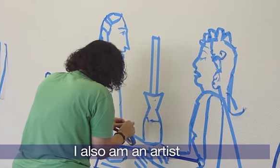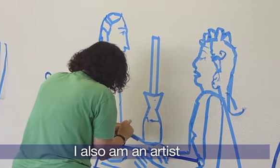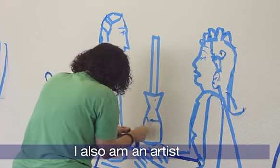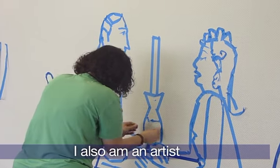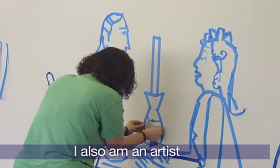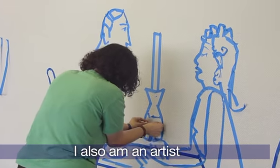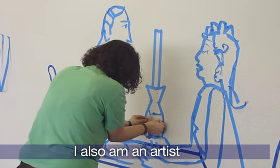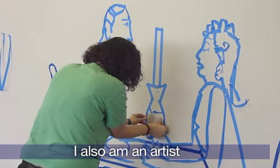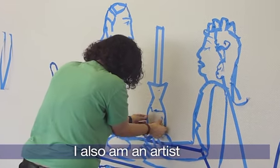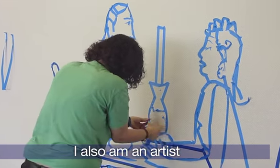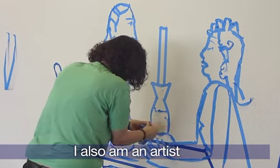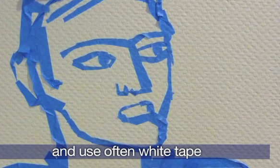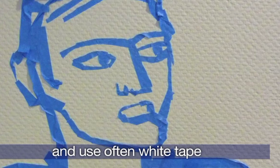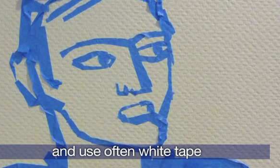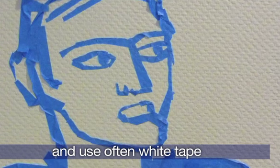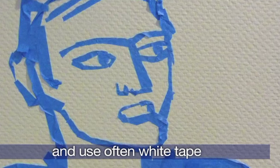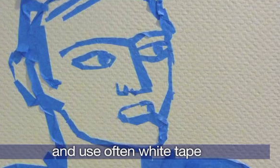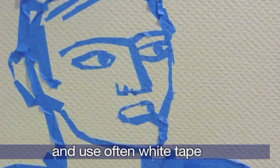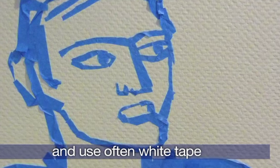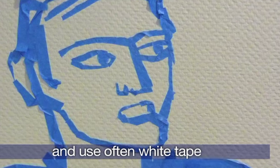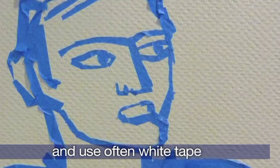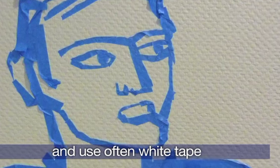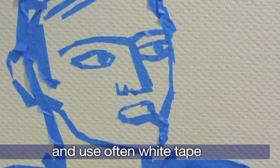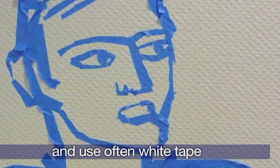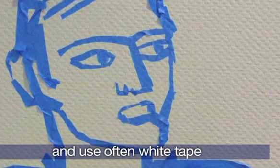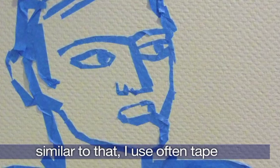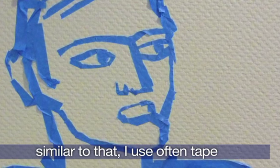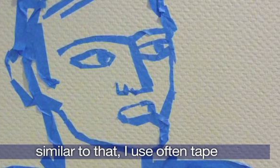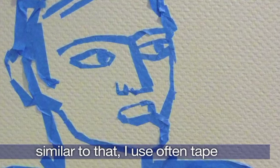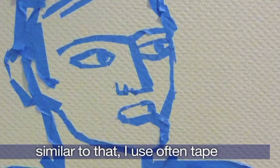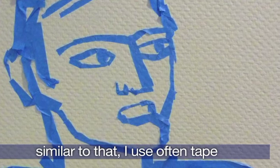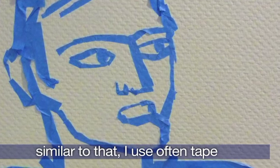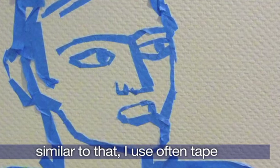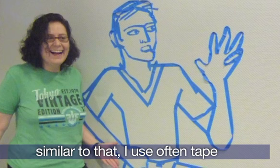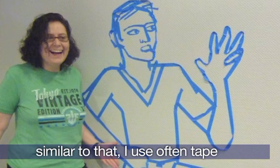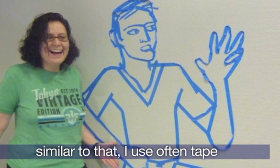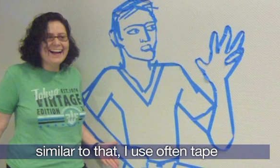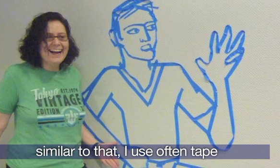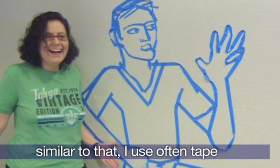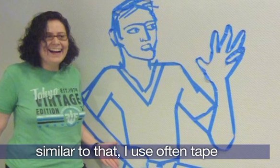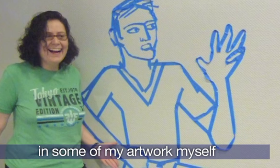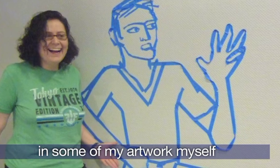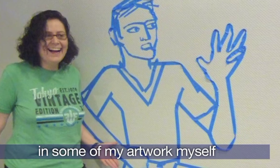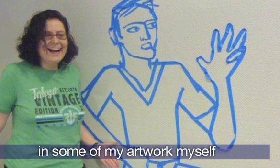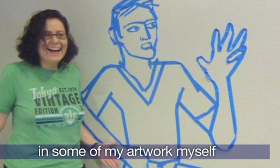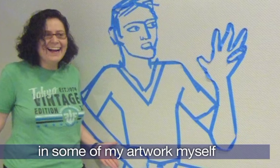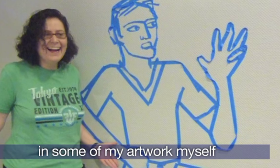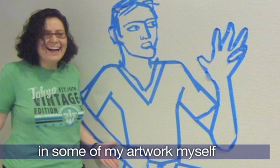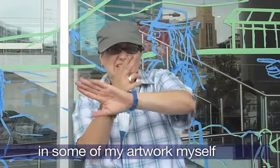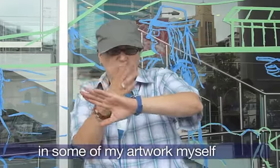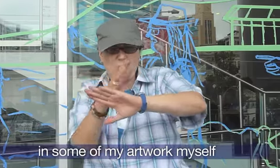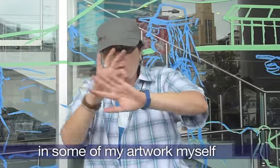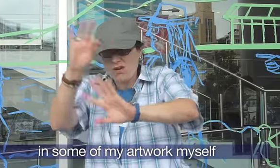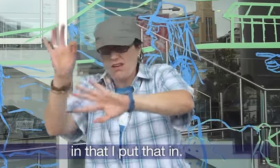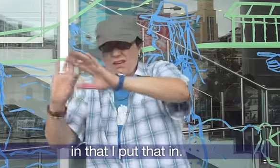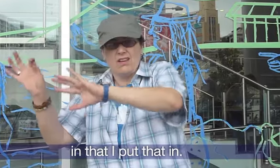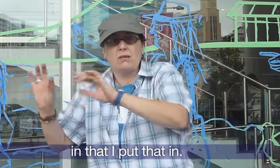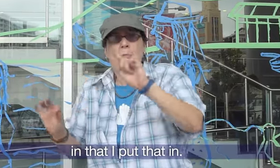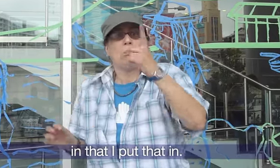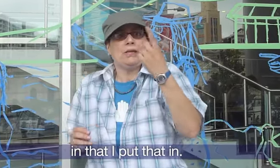I also am an artist and use often white tape. Similar to that, I use often tape in some of my artwork myself, that I put that